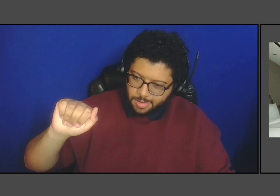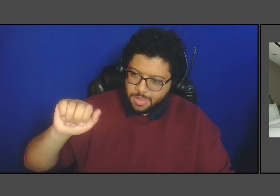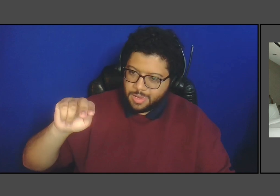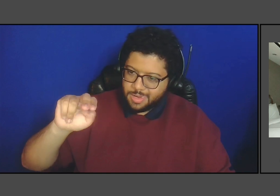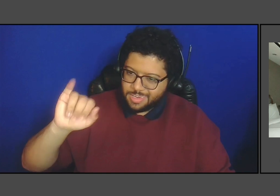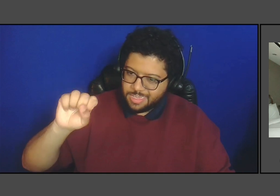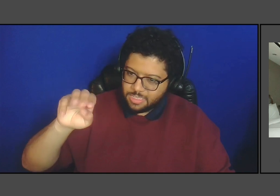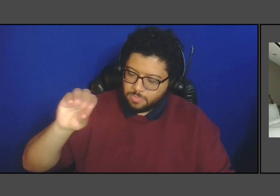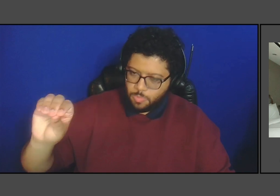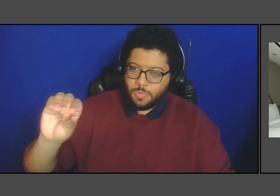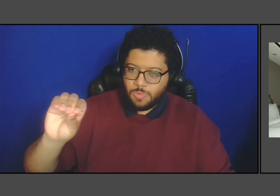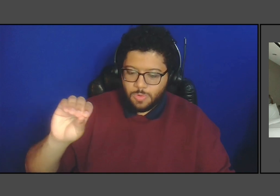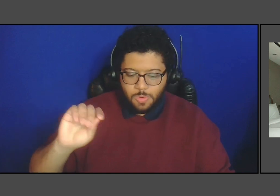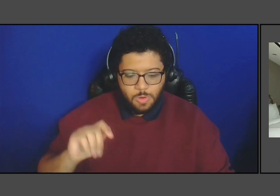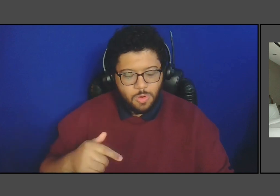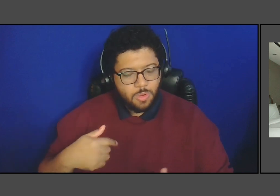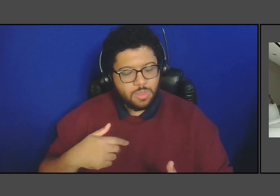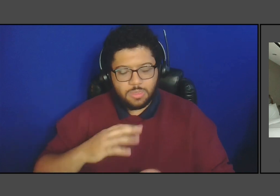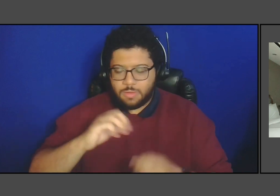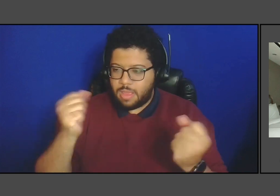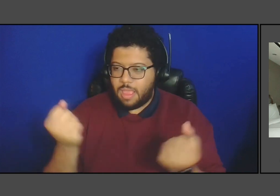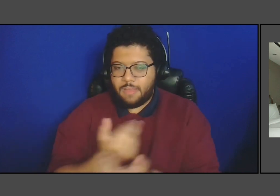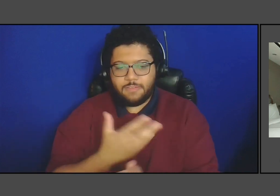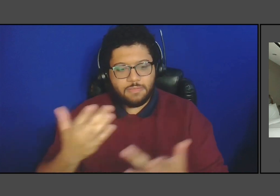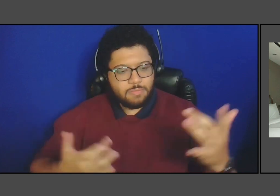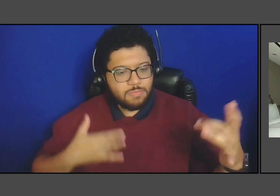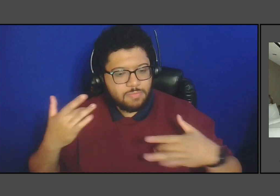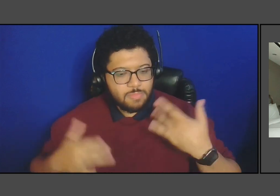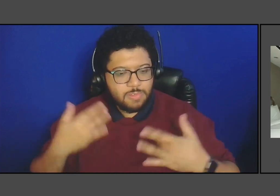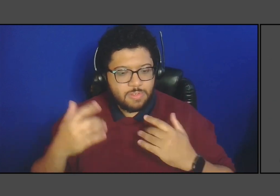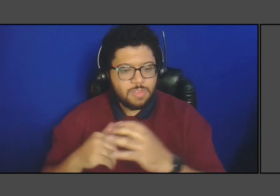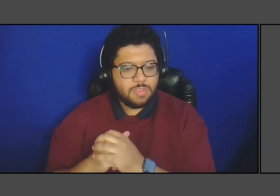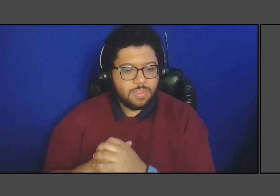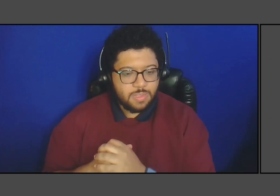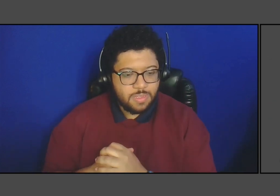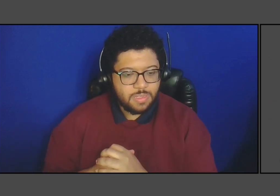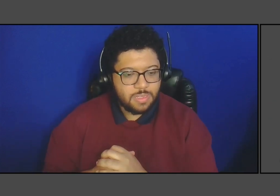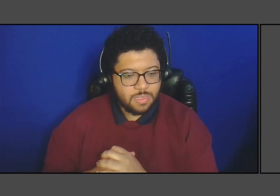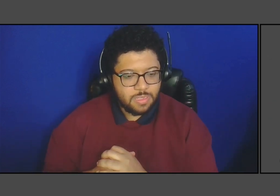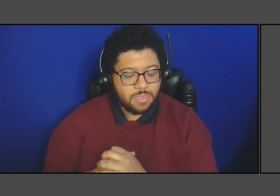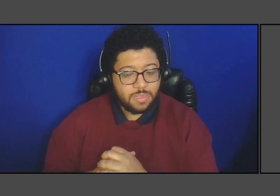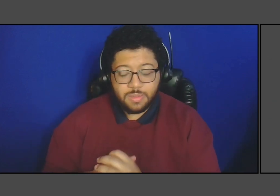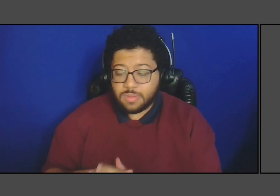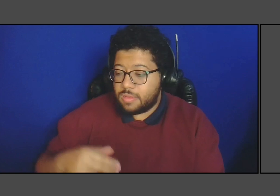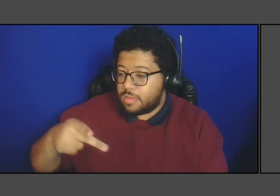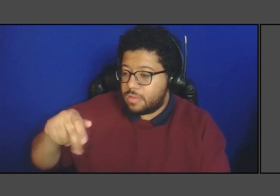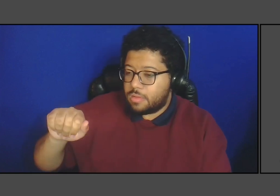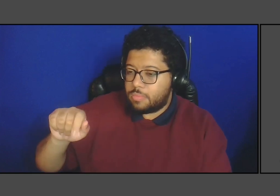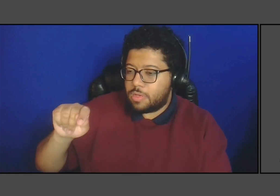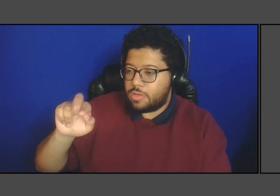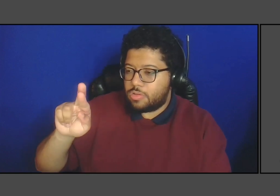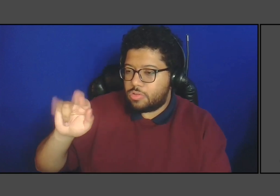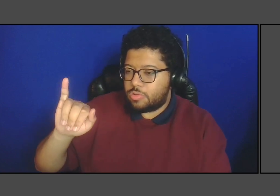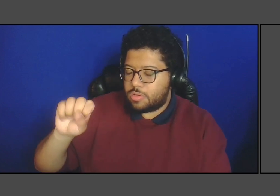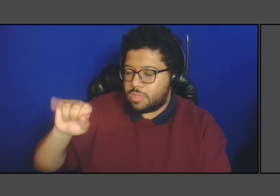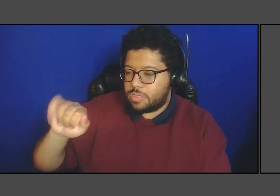exciting. Mhm. Fantastic. Patricia, you, and if you could also talk about